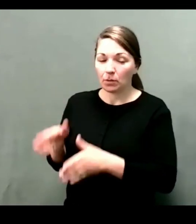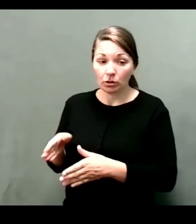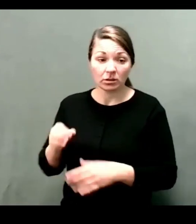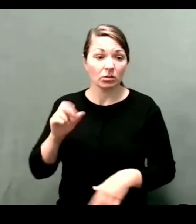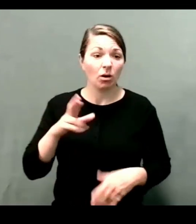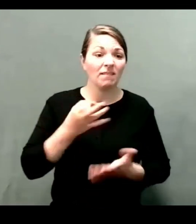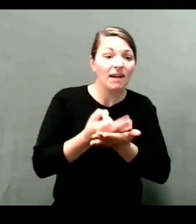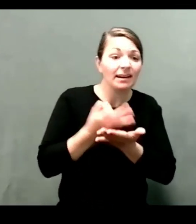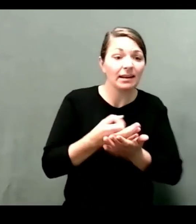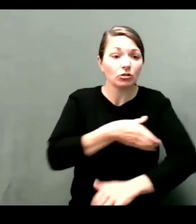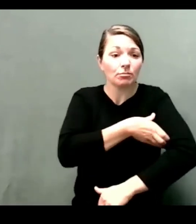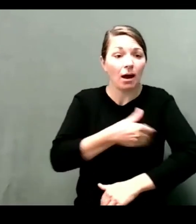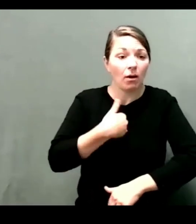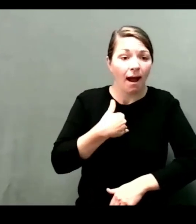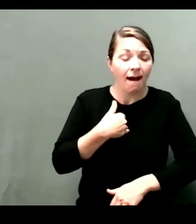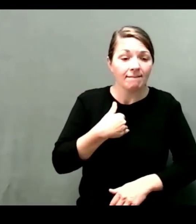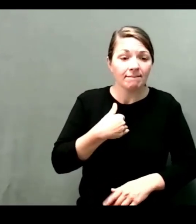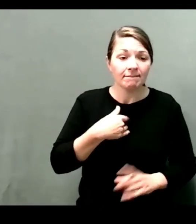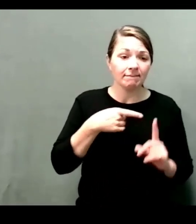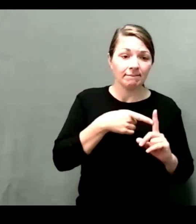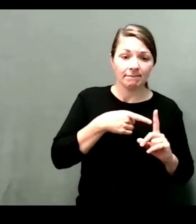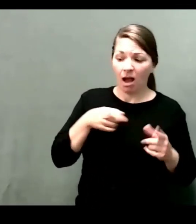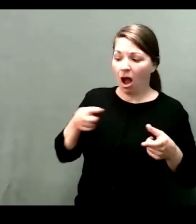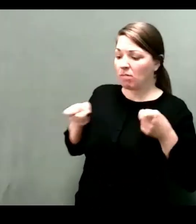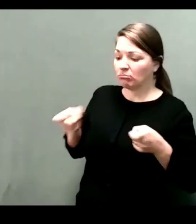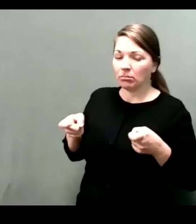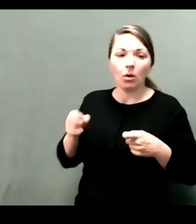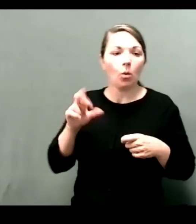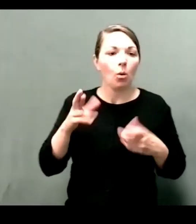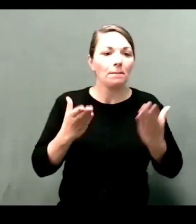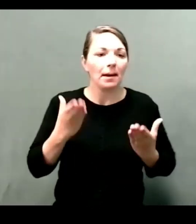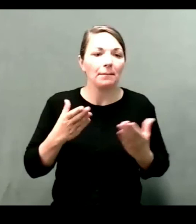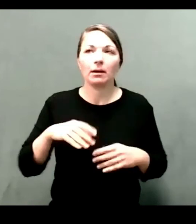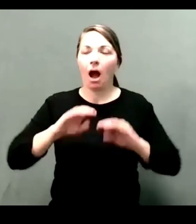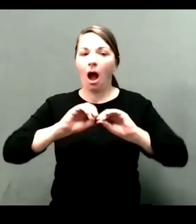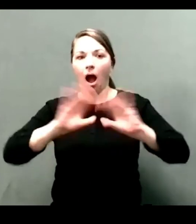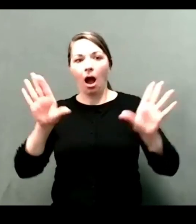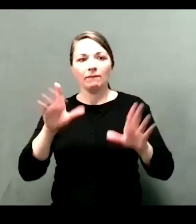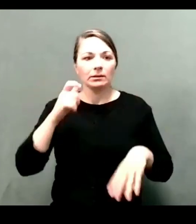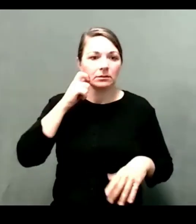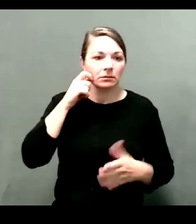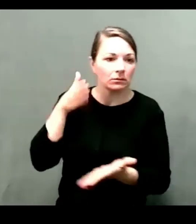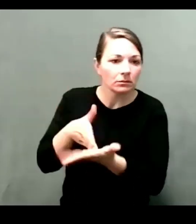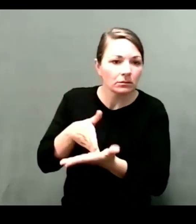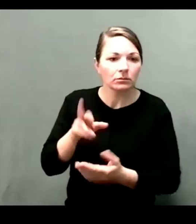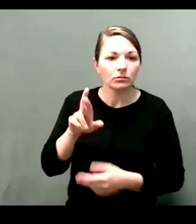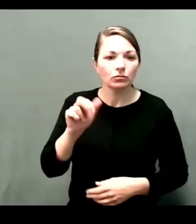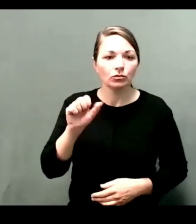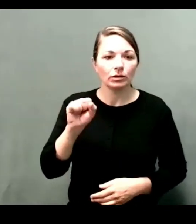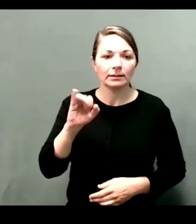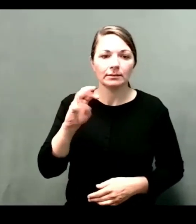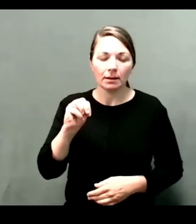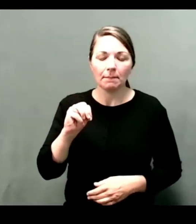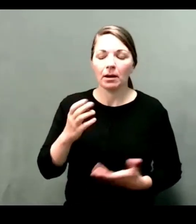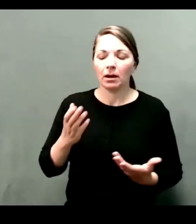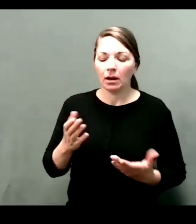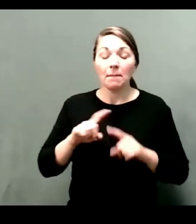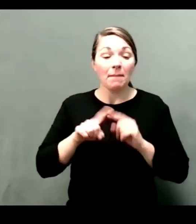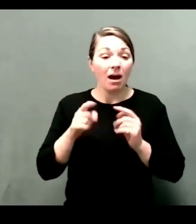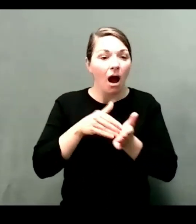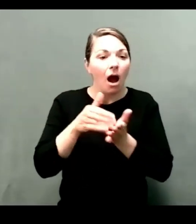blatant racism happening. There's a whole bunch of different ways that this can show up, right? But oftentimes you're going to get more of this when you're talking with your client